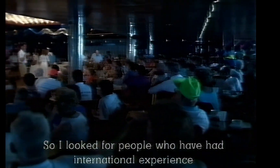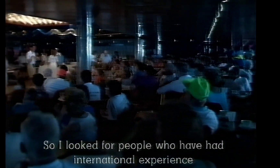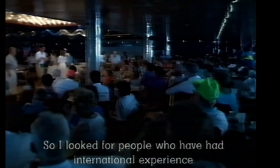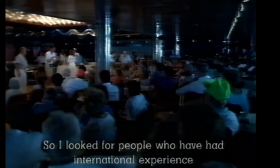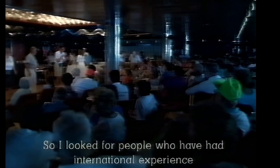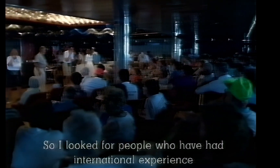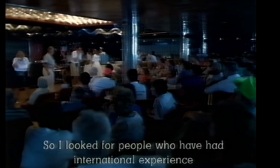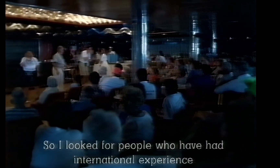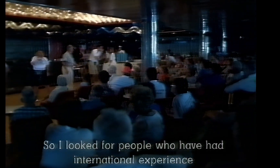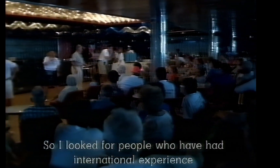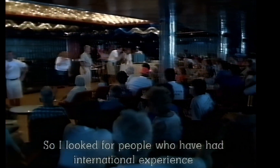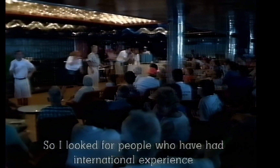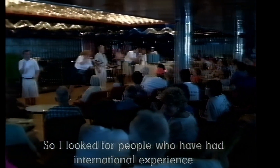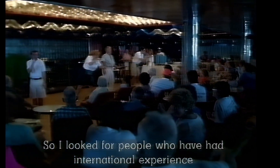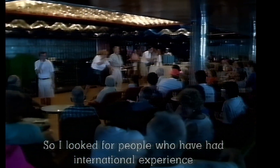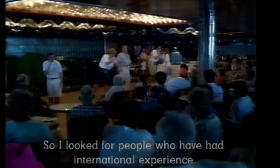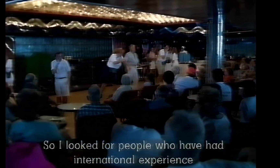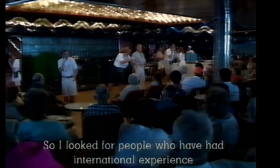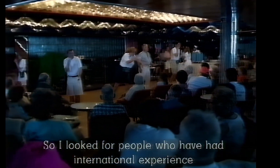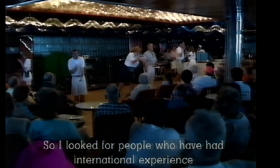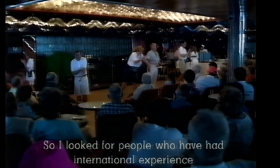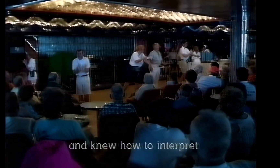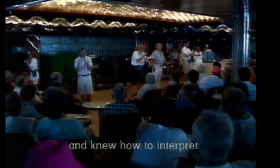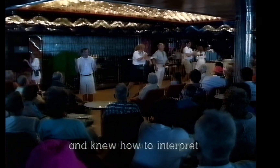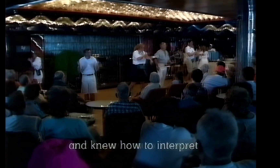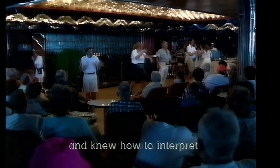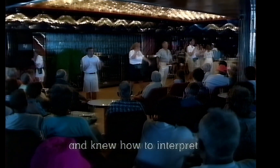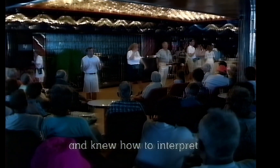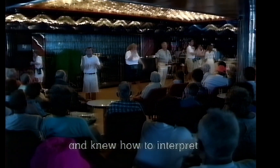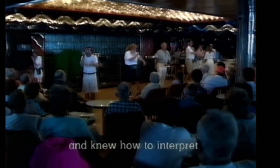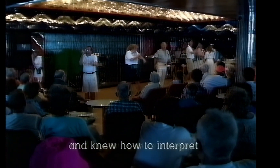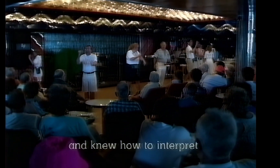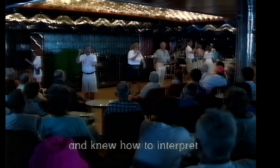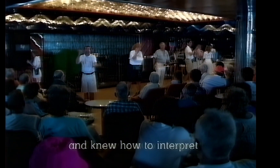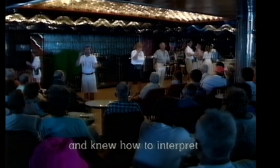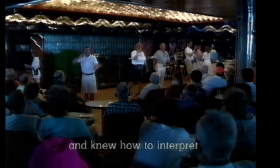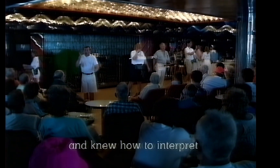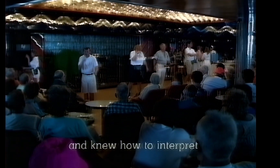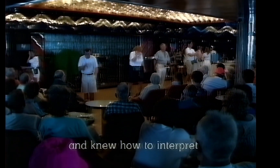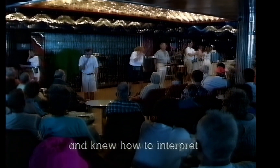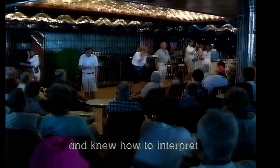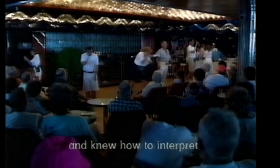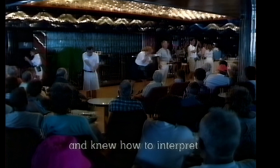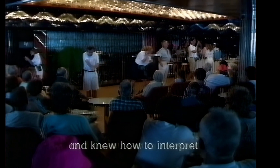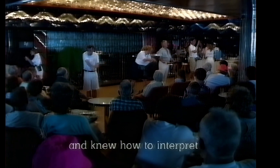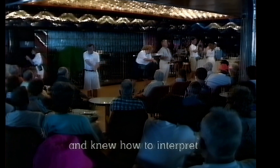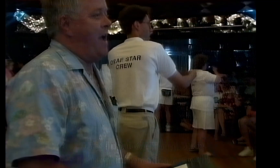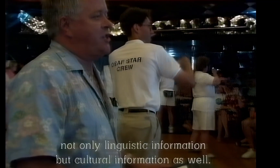for people who have had international experience, plus over 12 years experience interpreting, and who know how to interpret not only